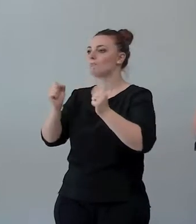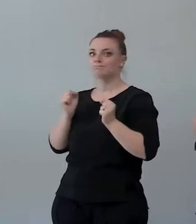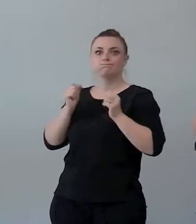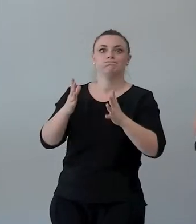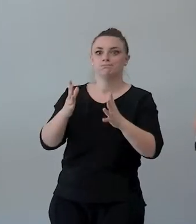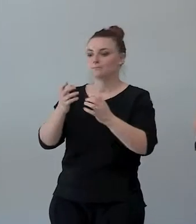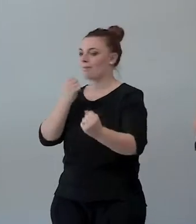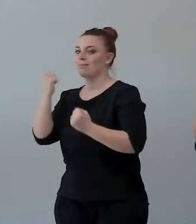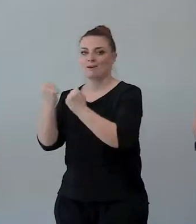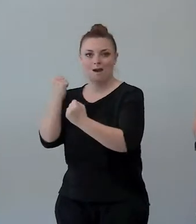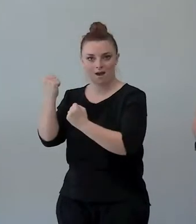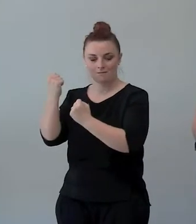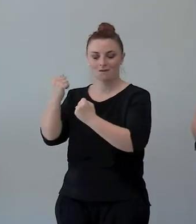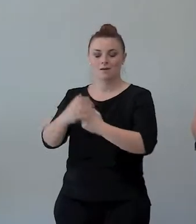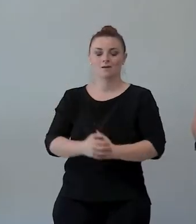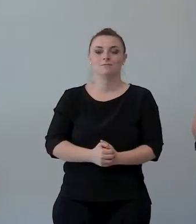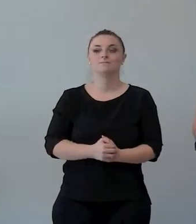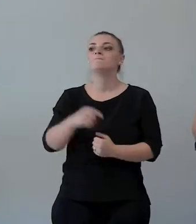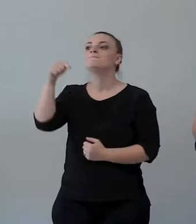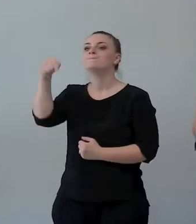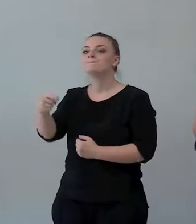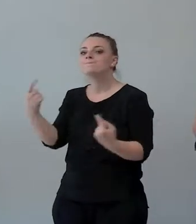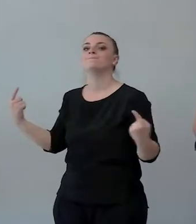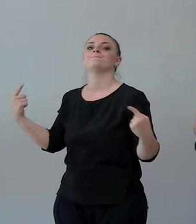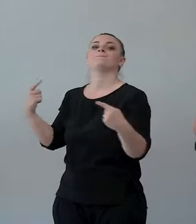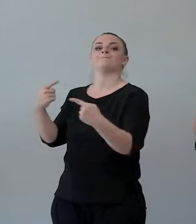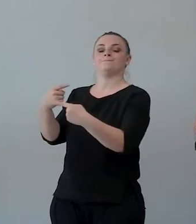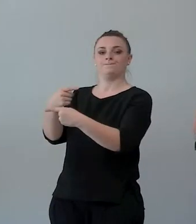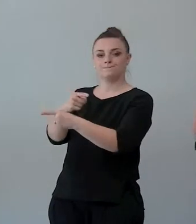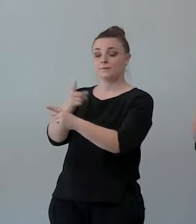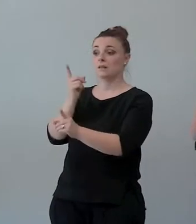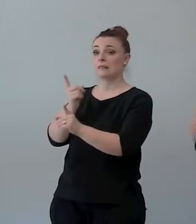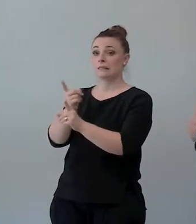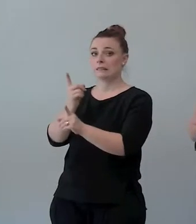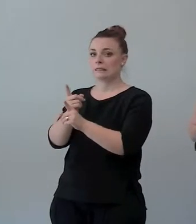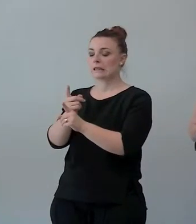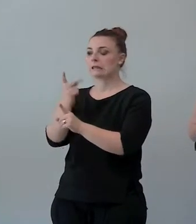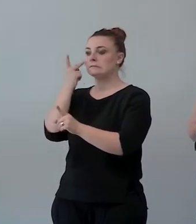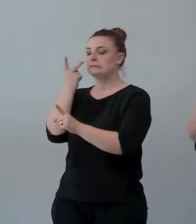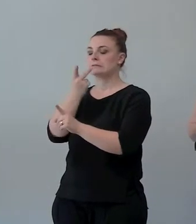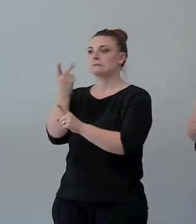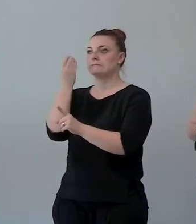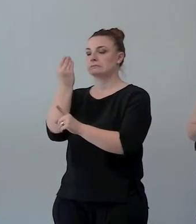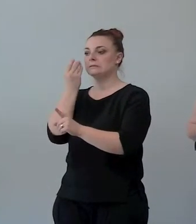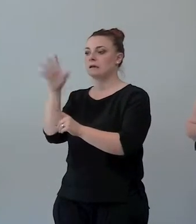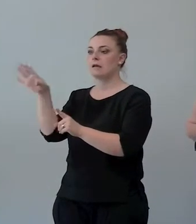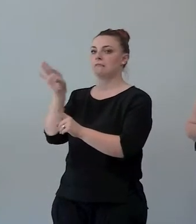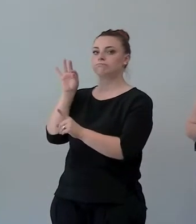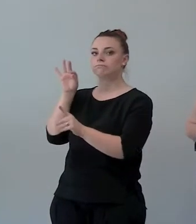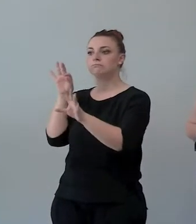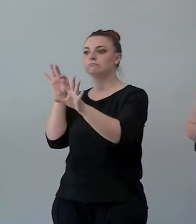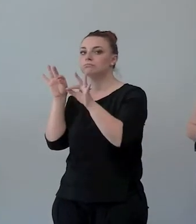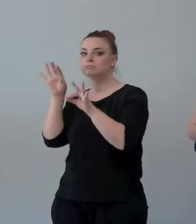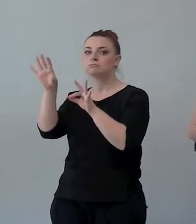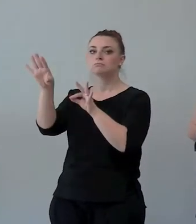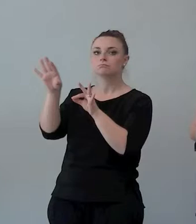working, living an active life. Ora invece deve selezionare di fare le cose più